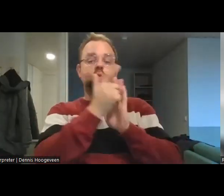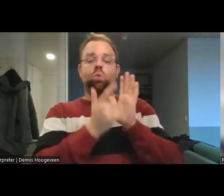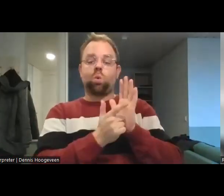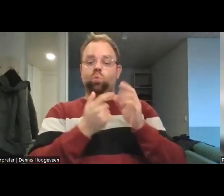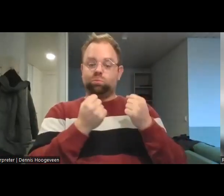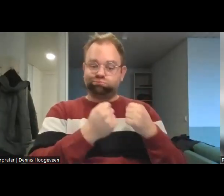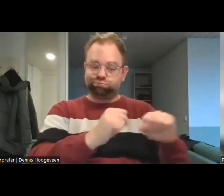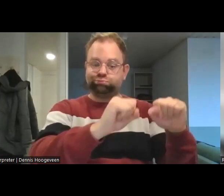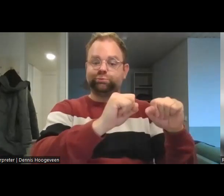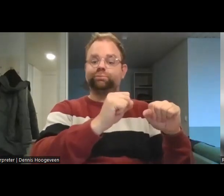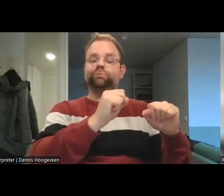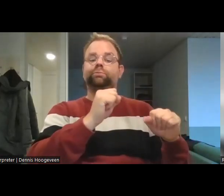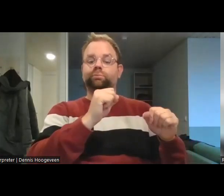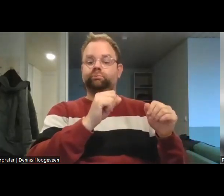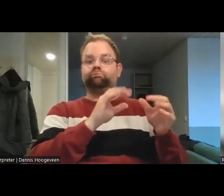and